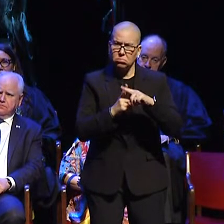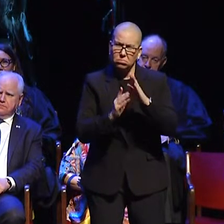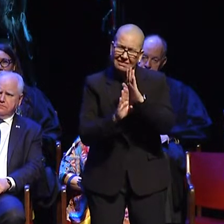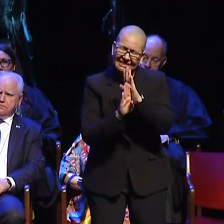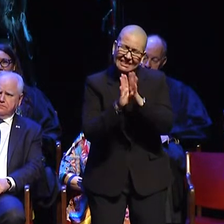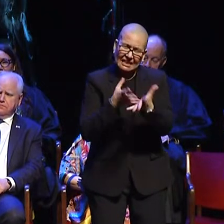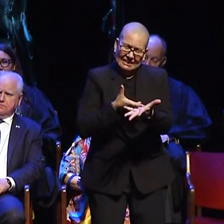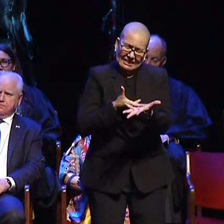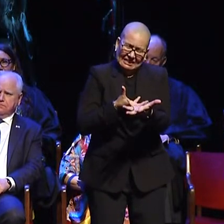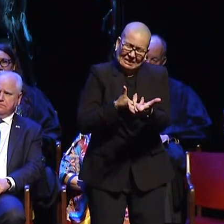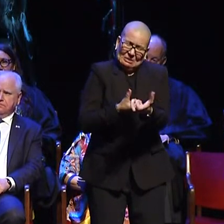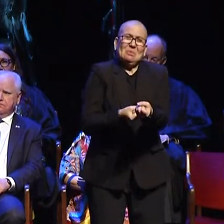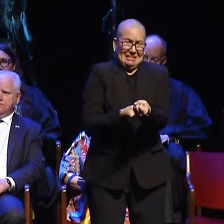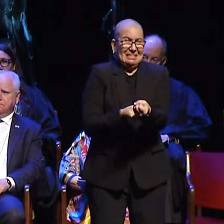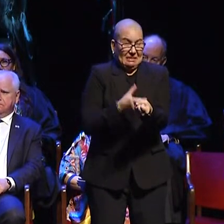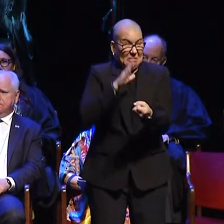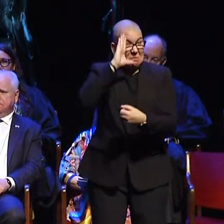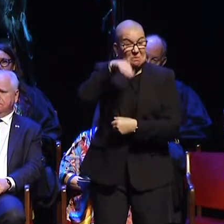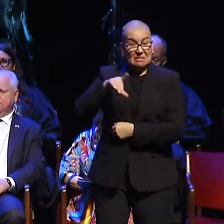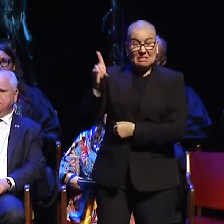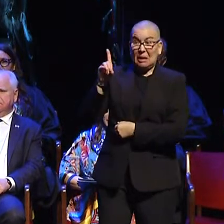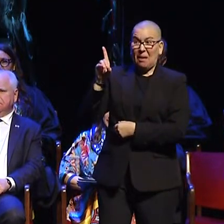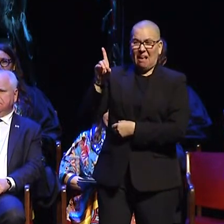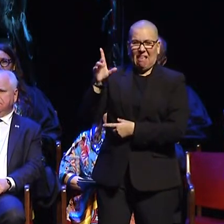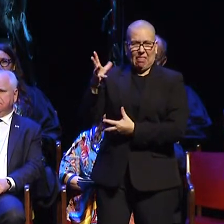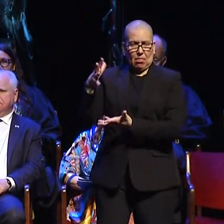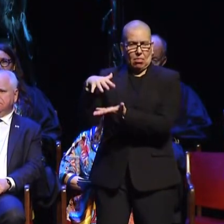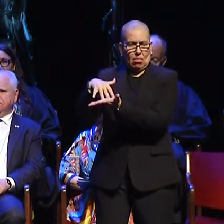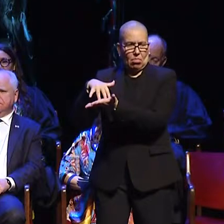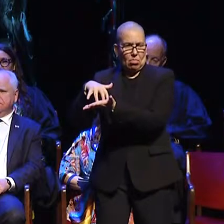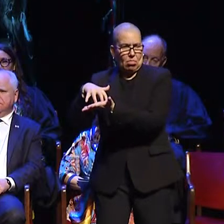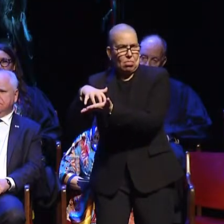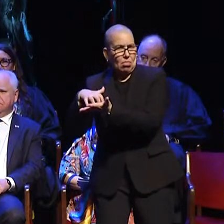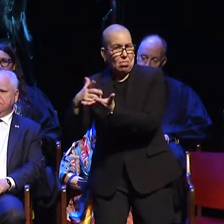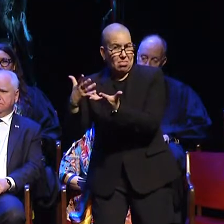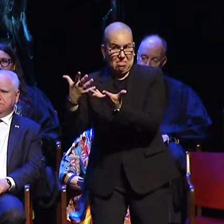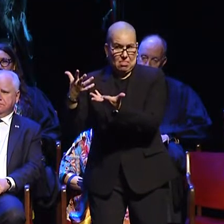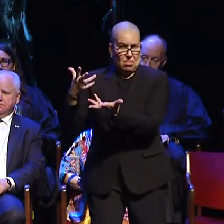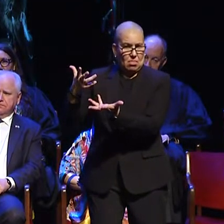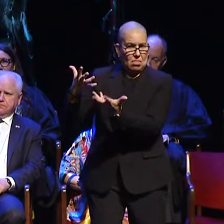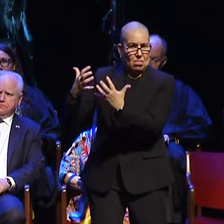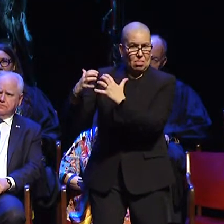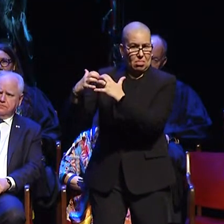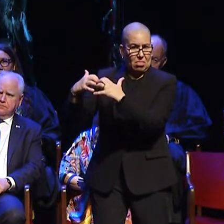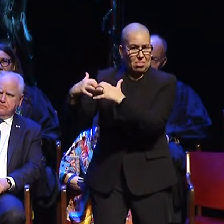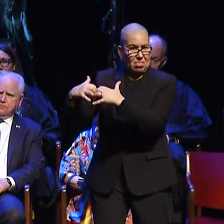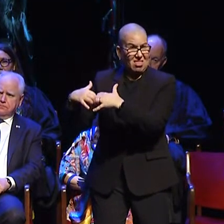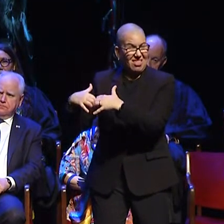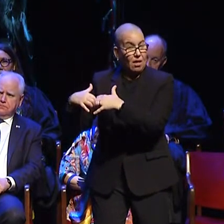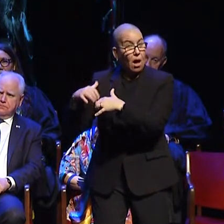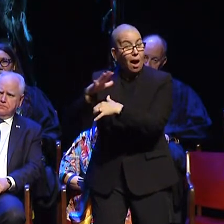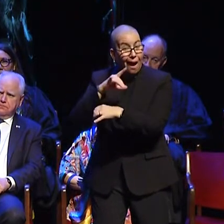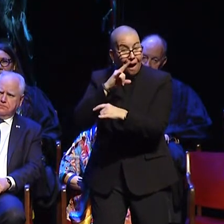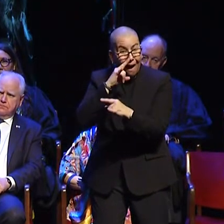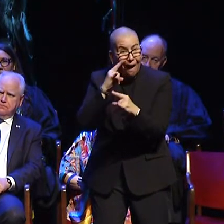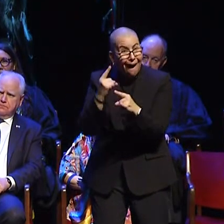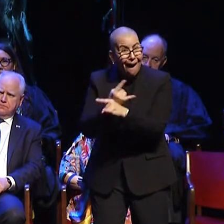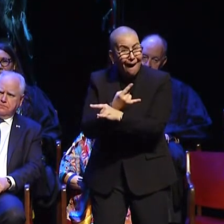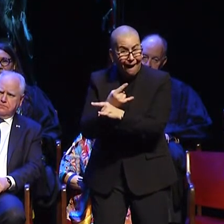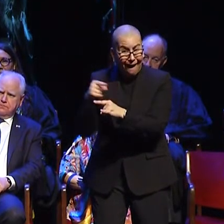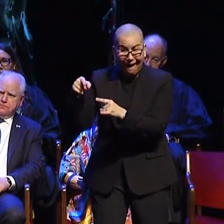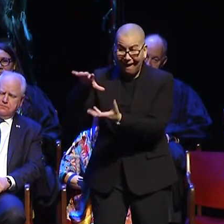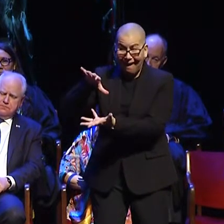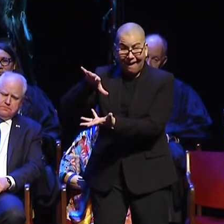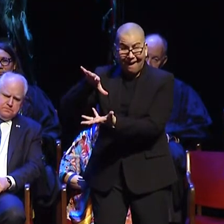is fragile. It is easy to lose, and ironically, it can seem hard to